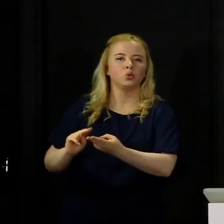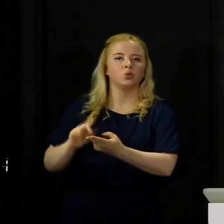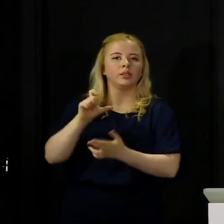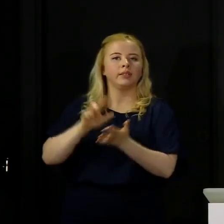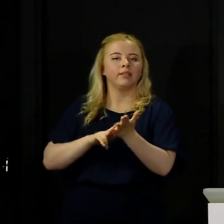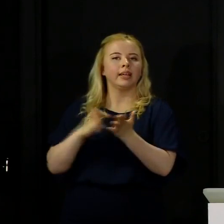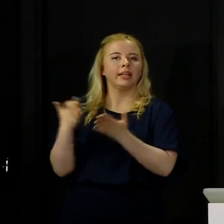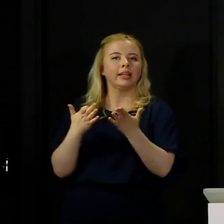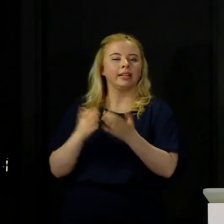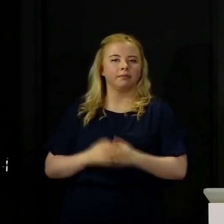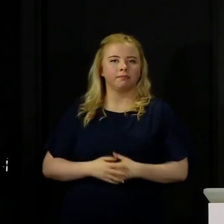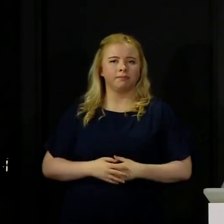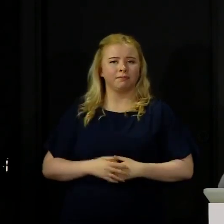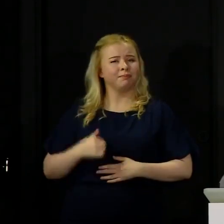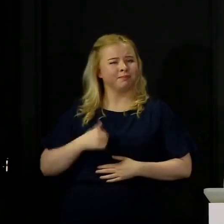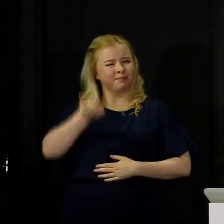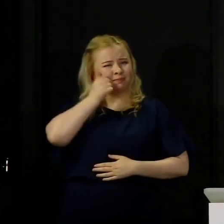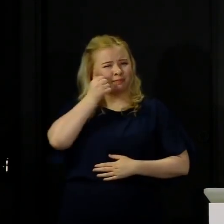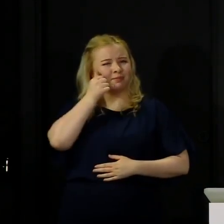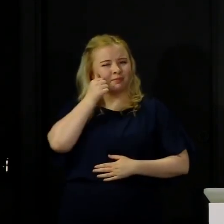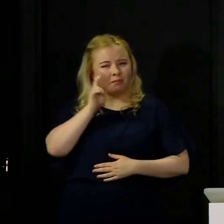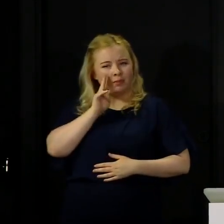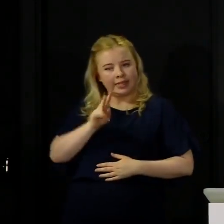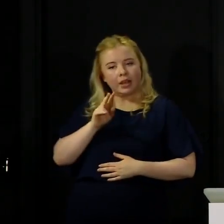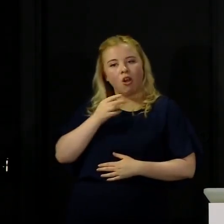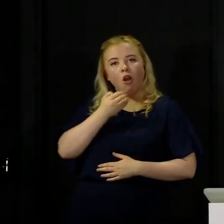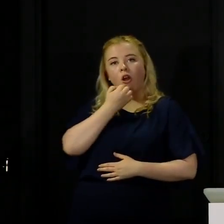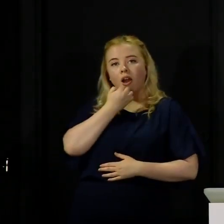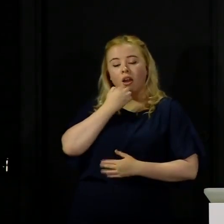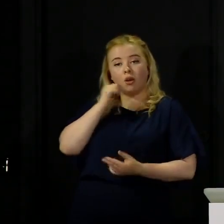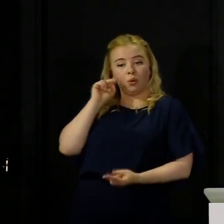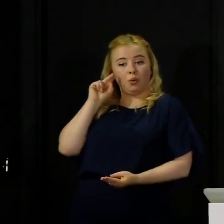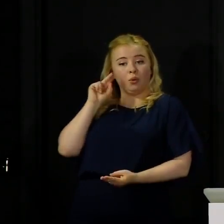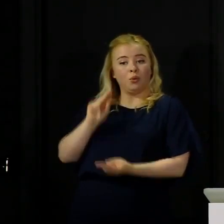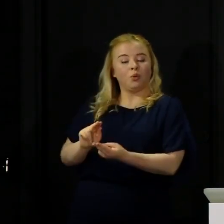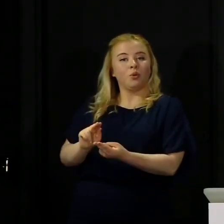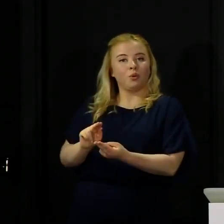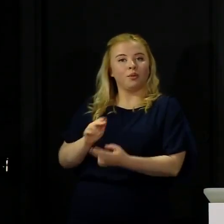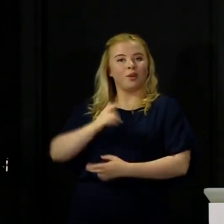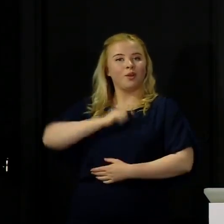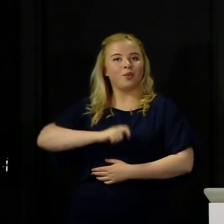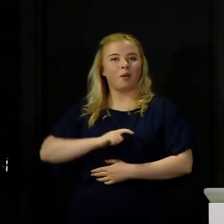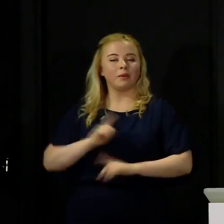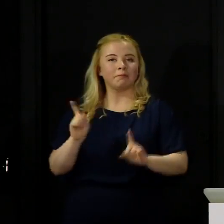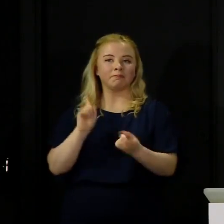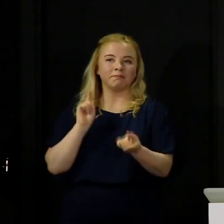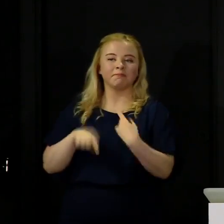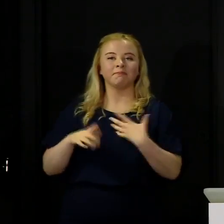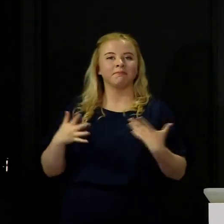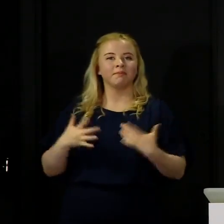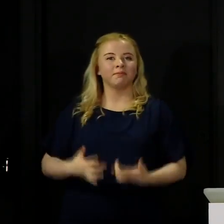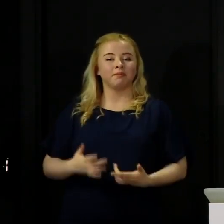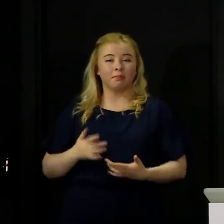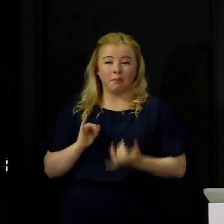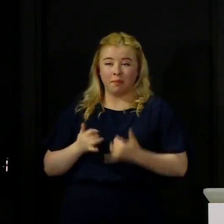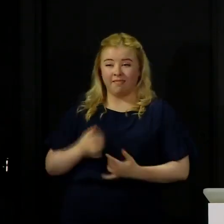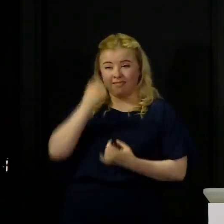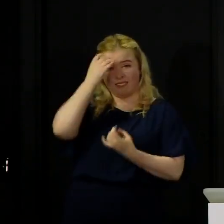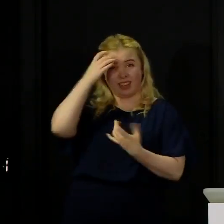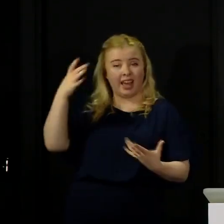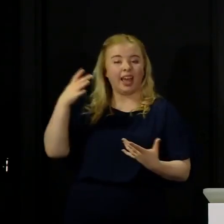very, very aware that as we see these numbers go down, the human instinct, I guess, is to maybe